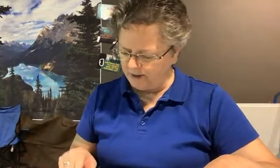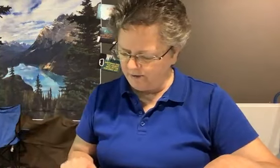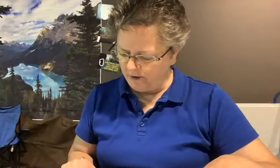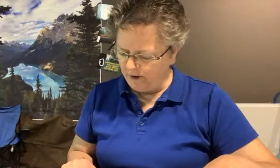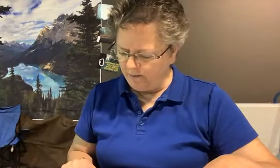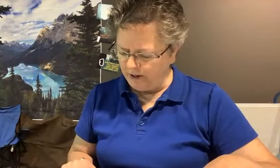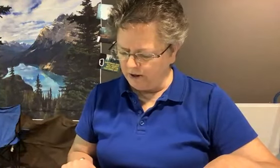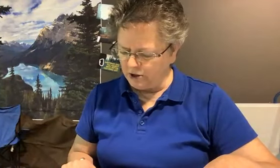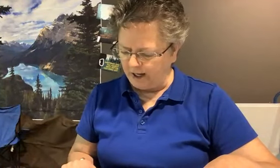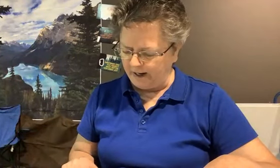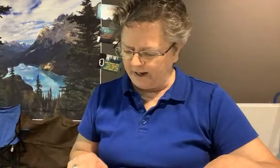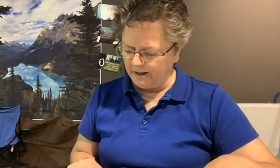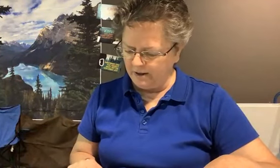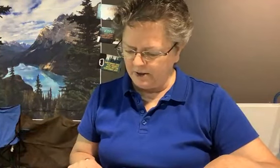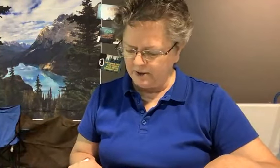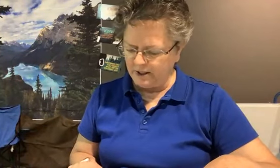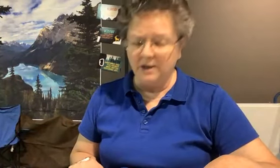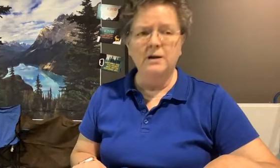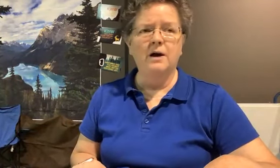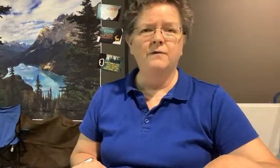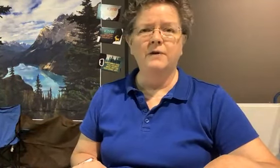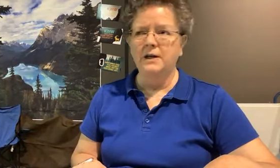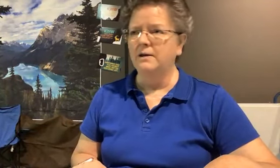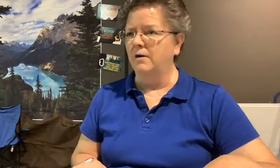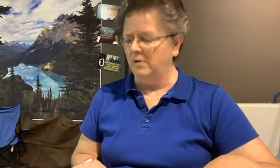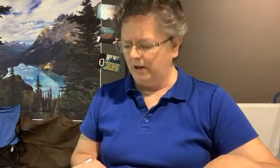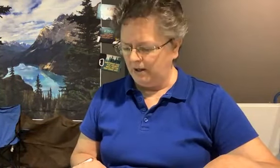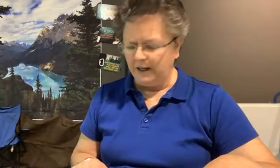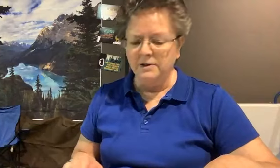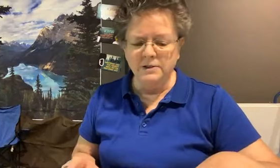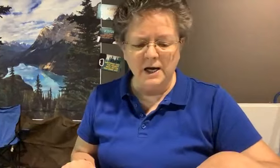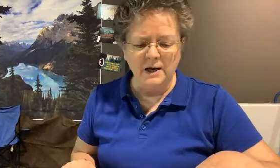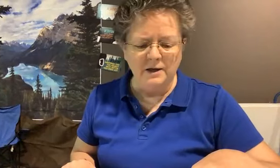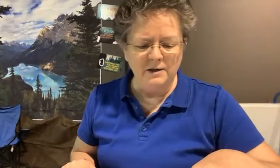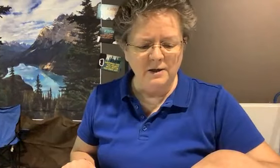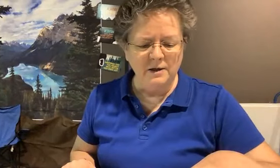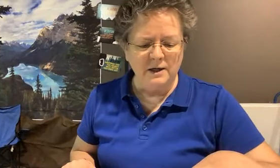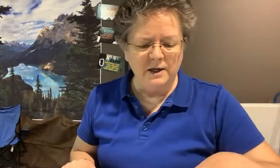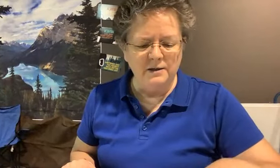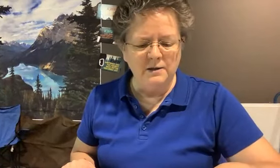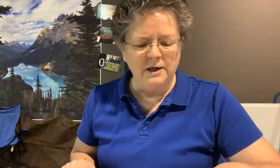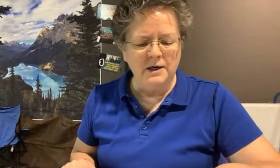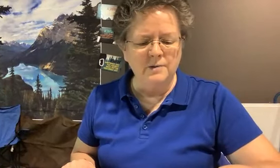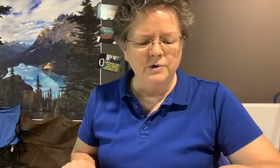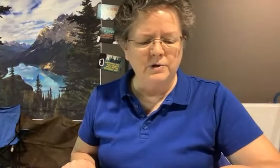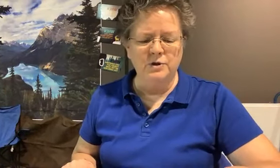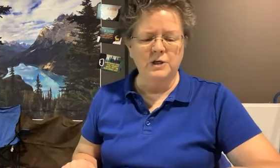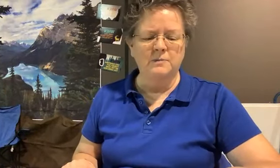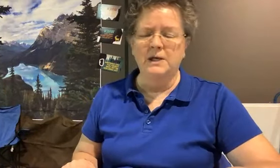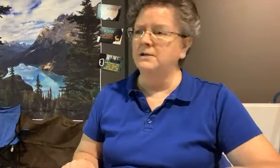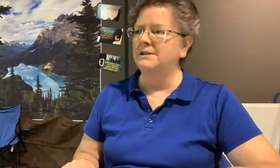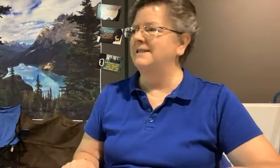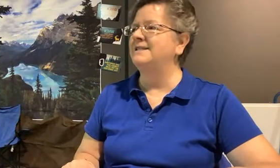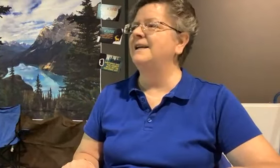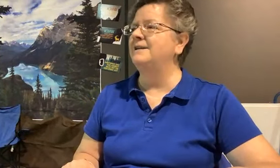of Barachai, the son of Iddo. And son in Hebrew just means